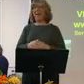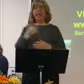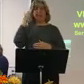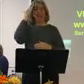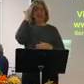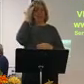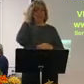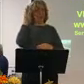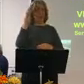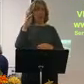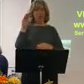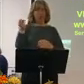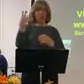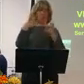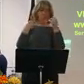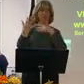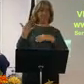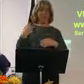Don't throw anything at me.